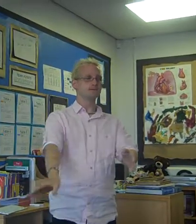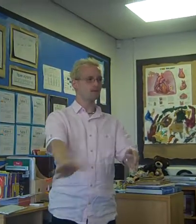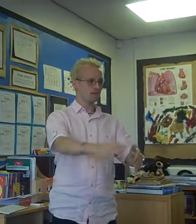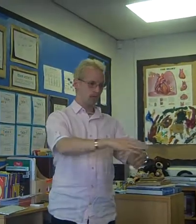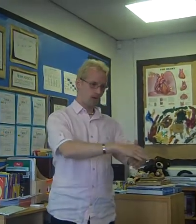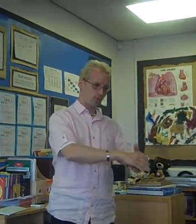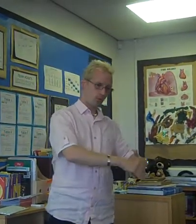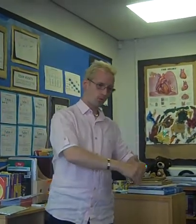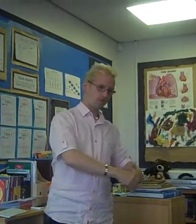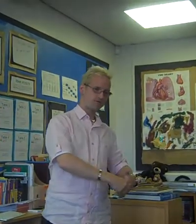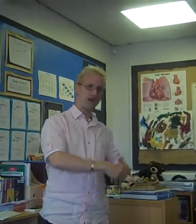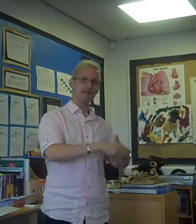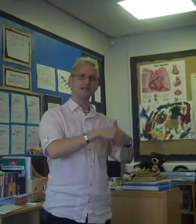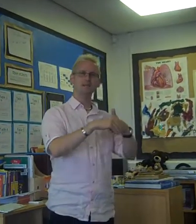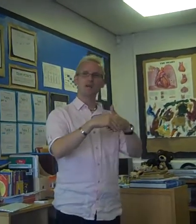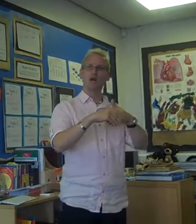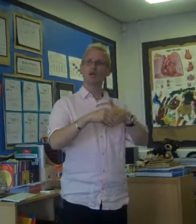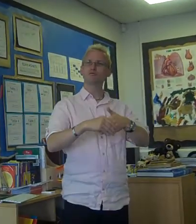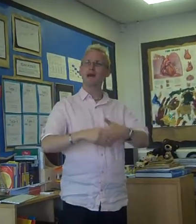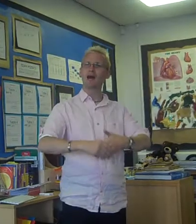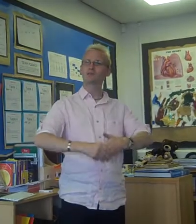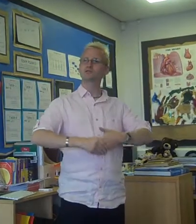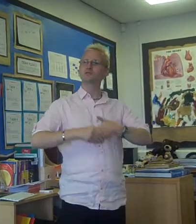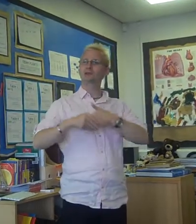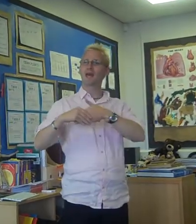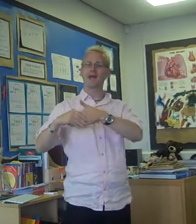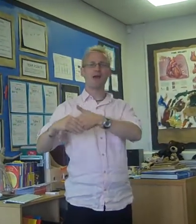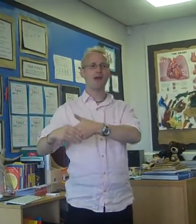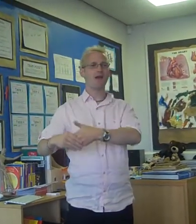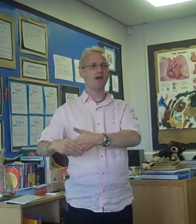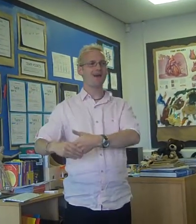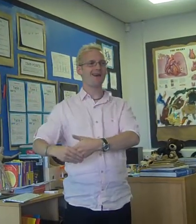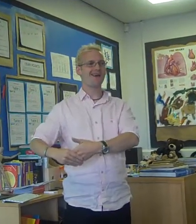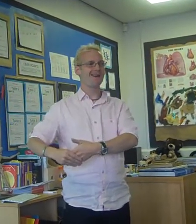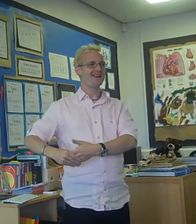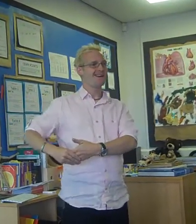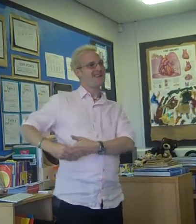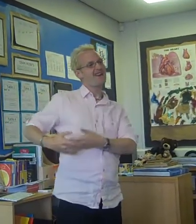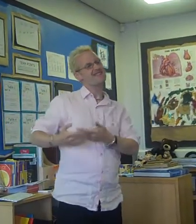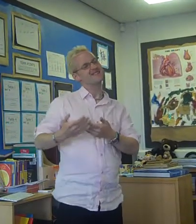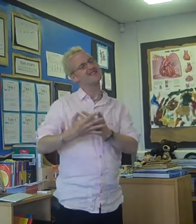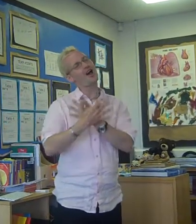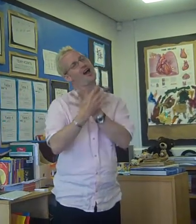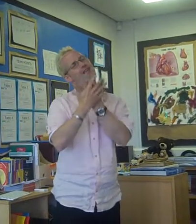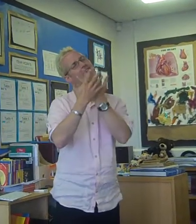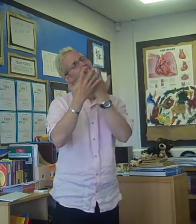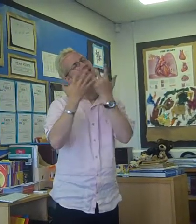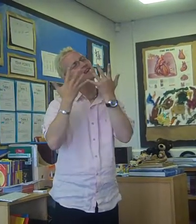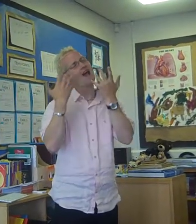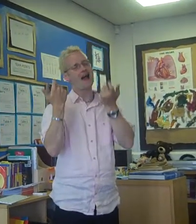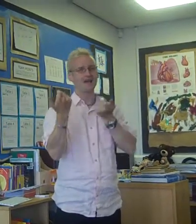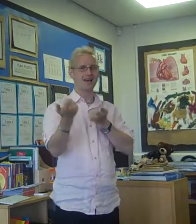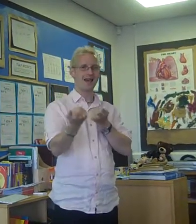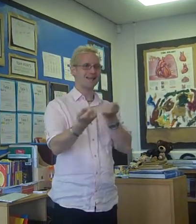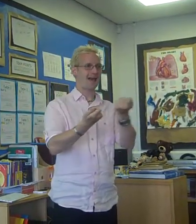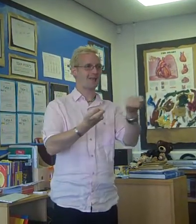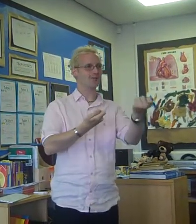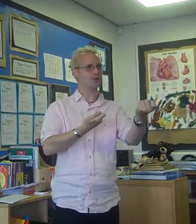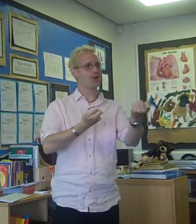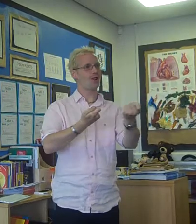But your friends are out to bed There is nothing I can't handle